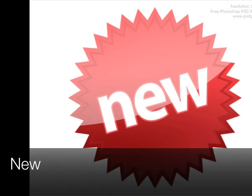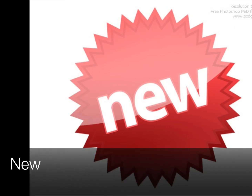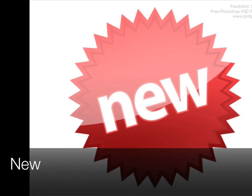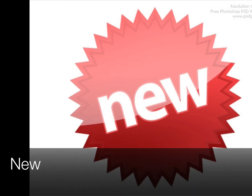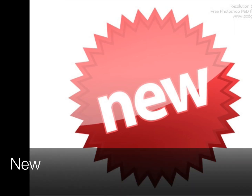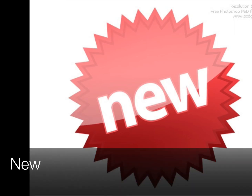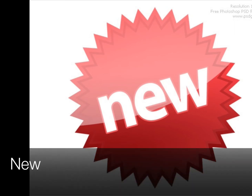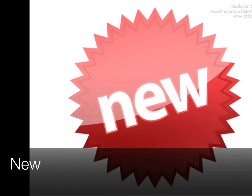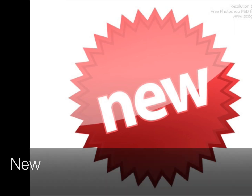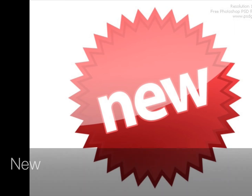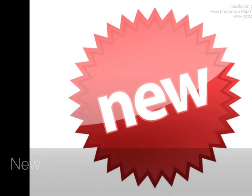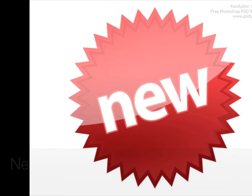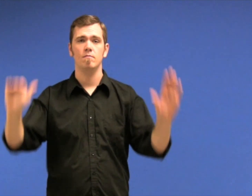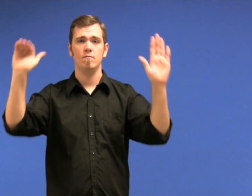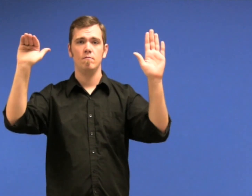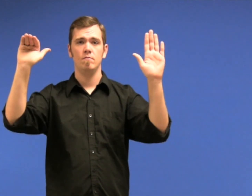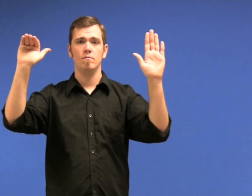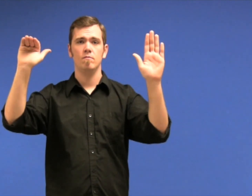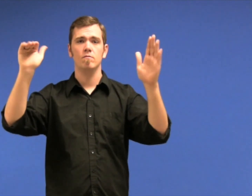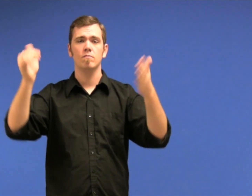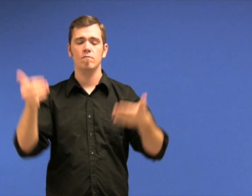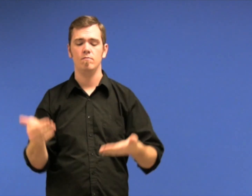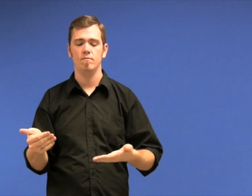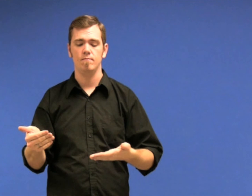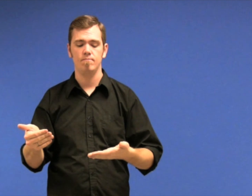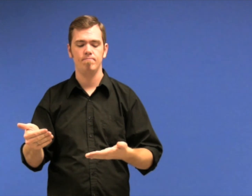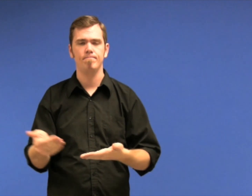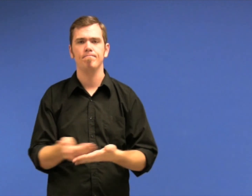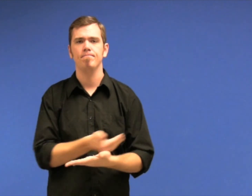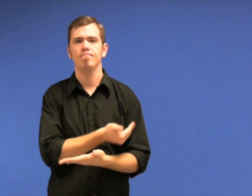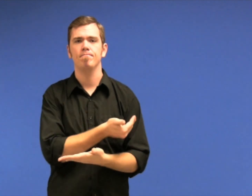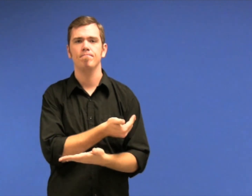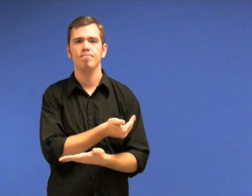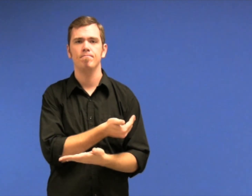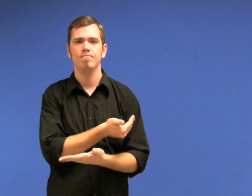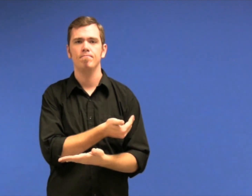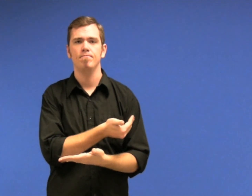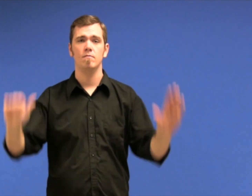new, which is new.